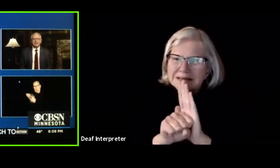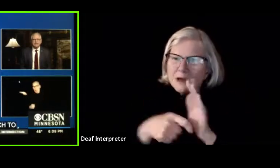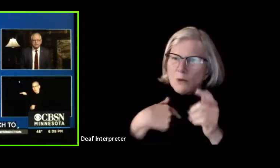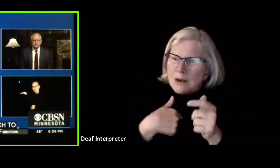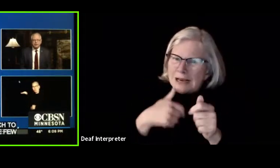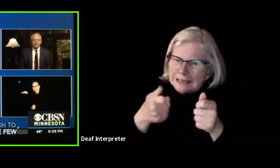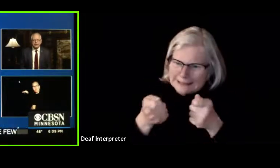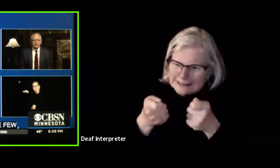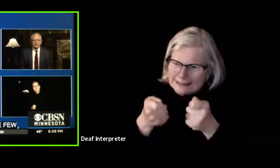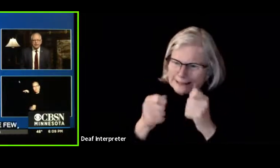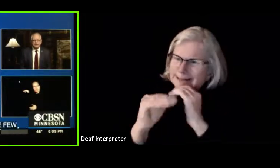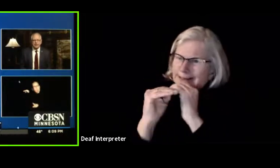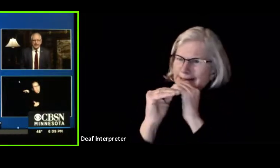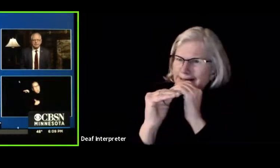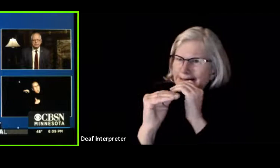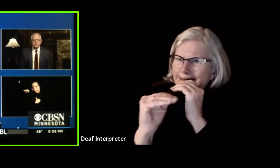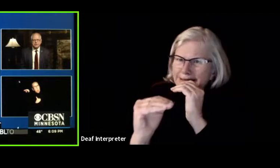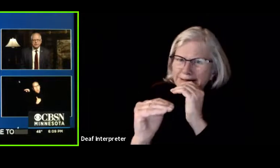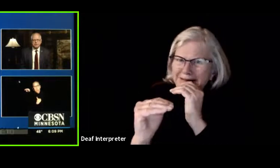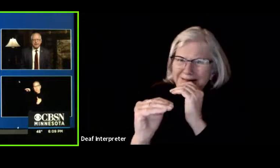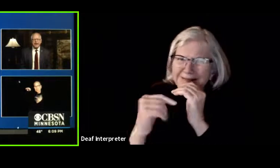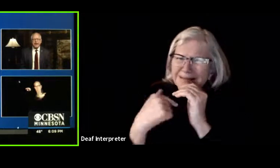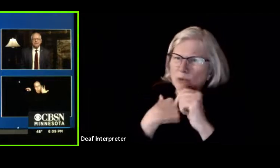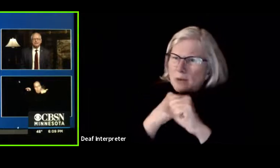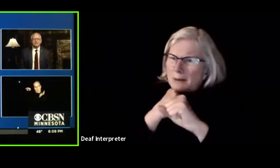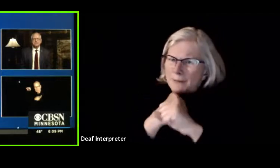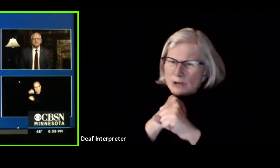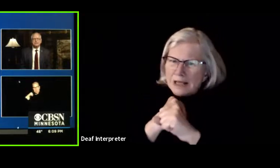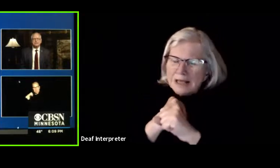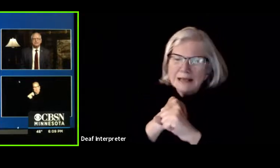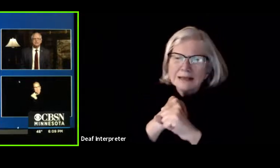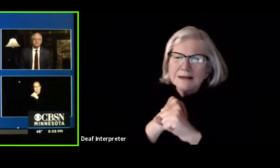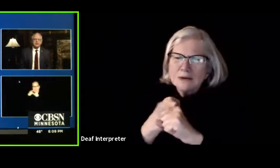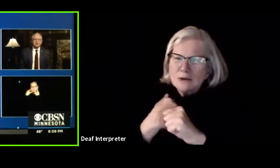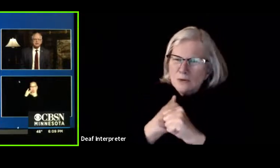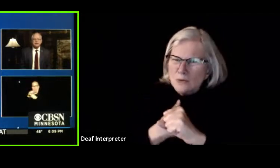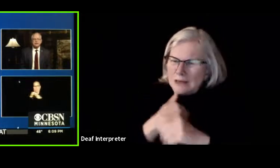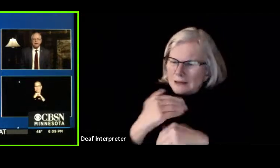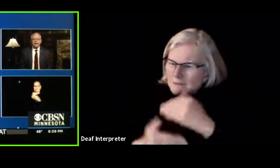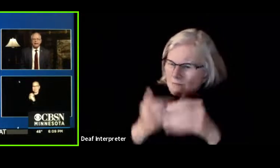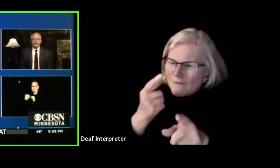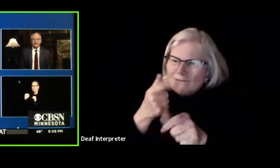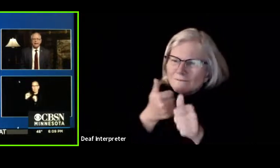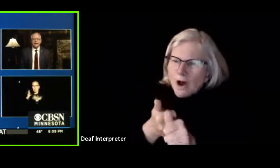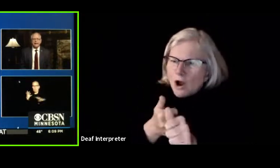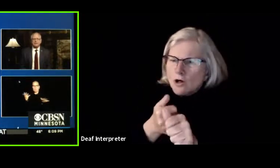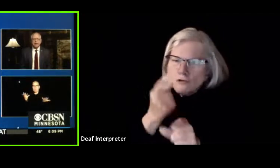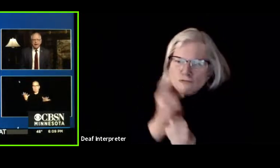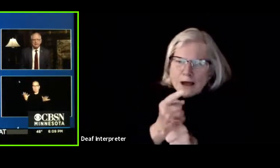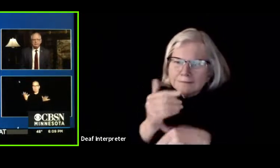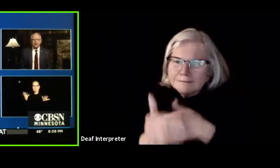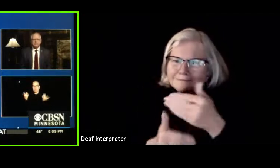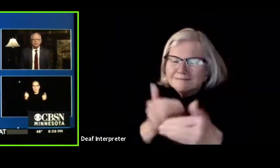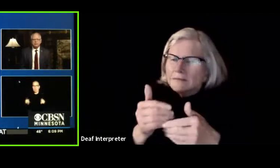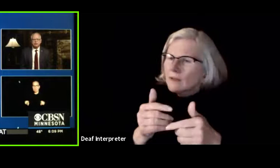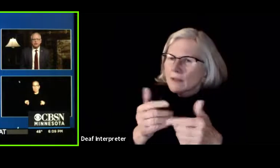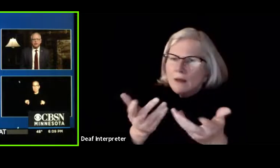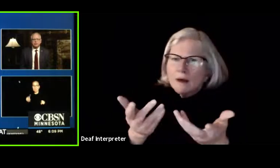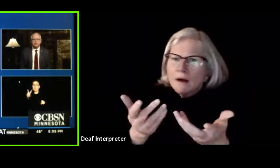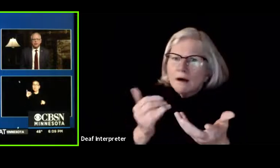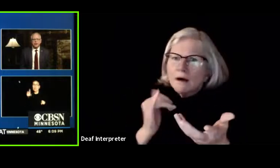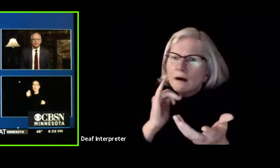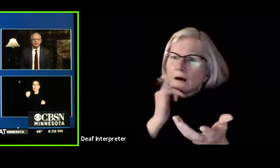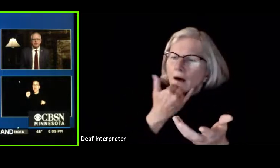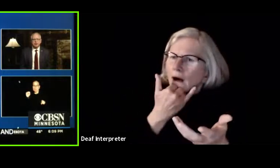we did protect and save lives. But as the infections came back and as the hotspots moved to the